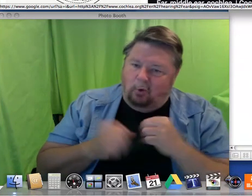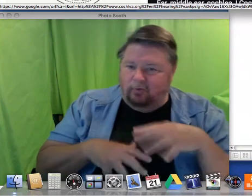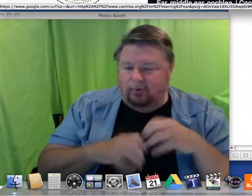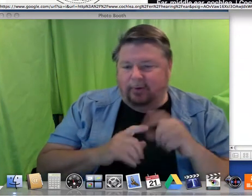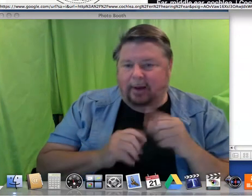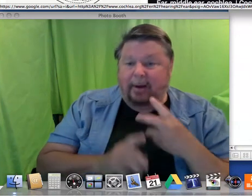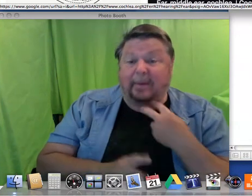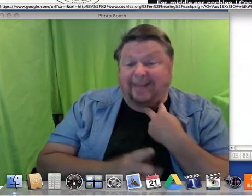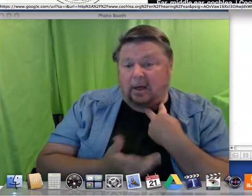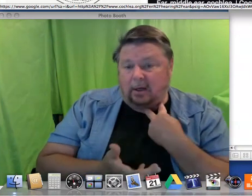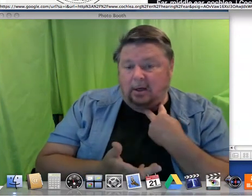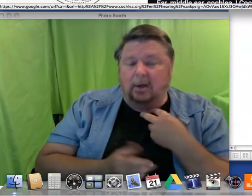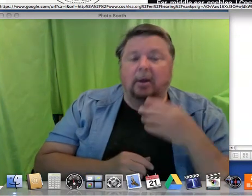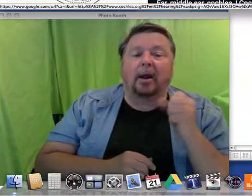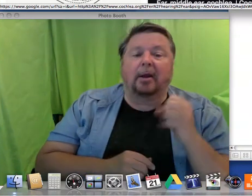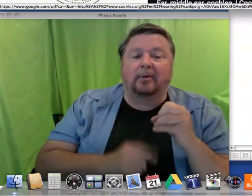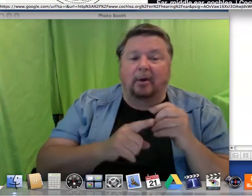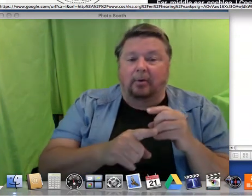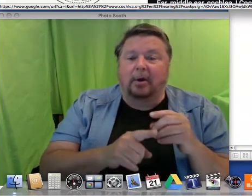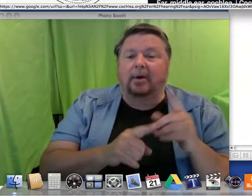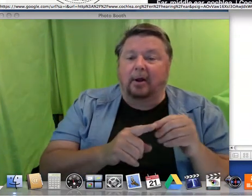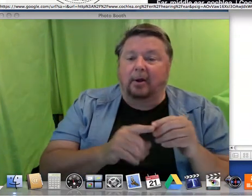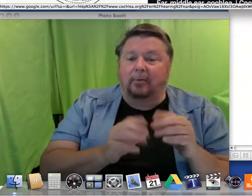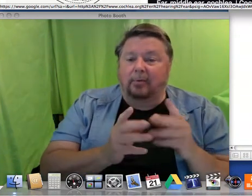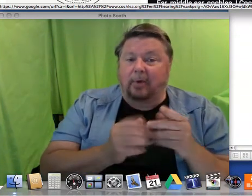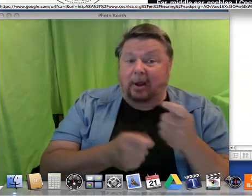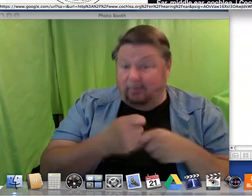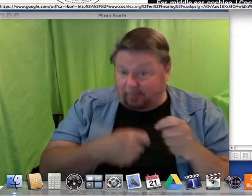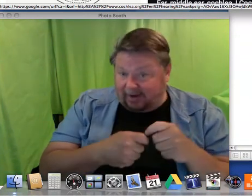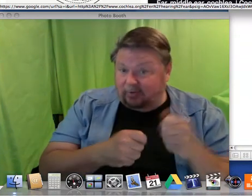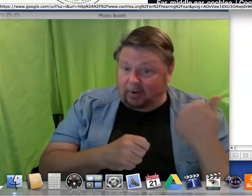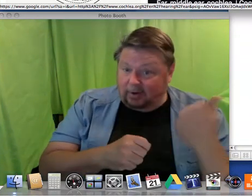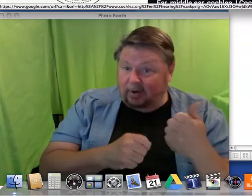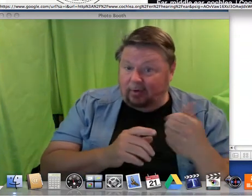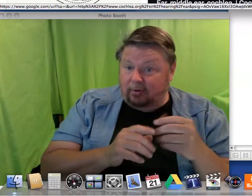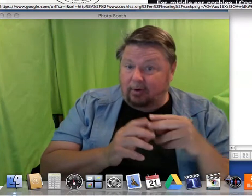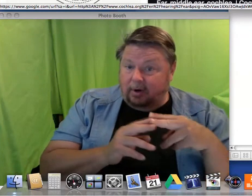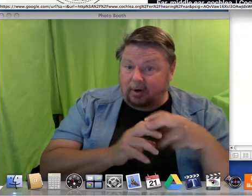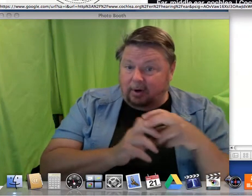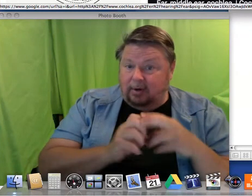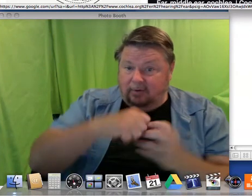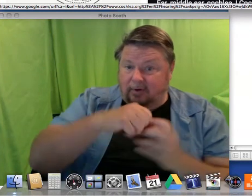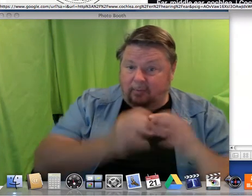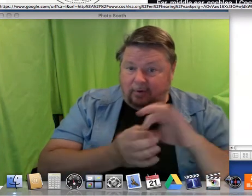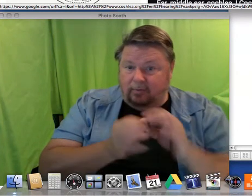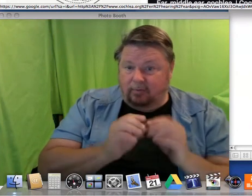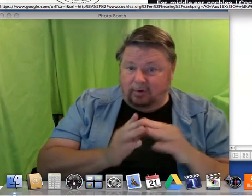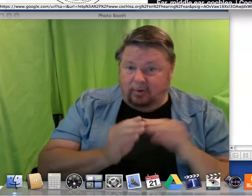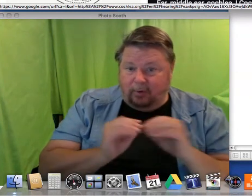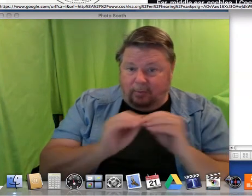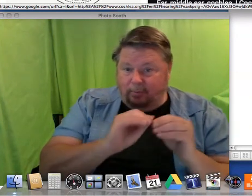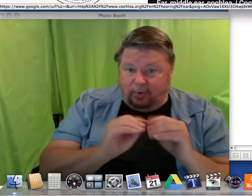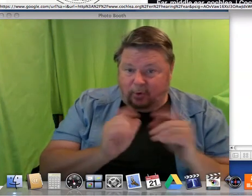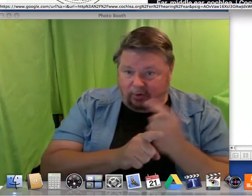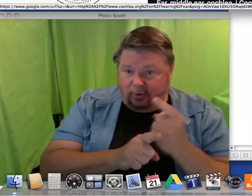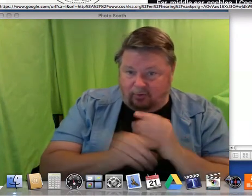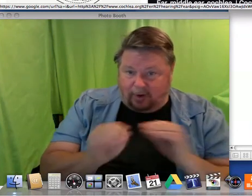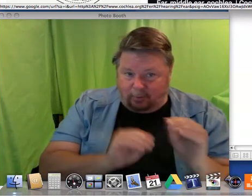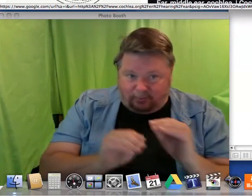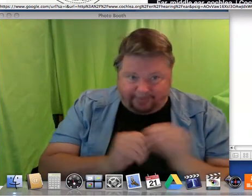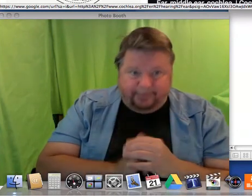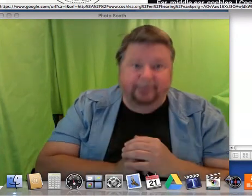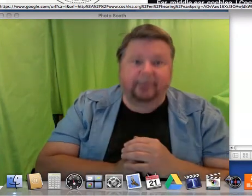cold frozen, but they might be stuck, and so they can be replaced with other things that will do the